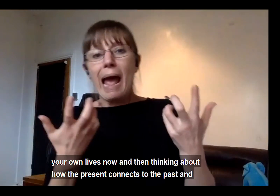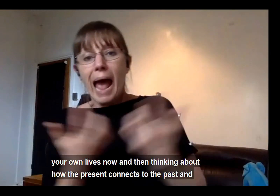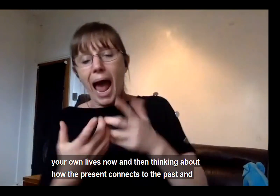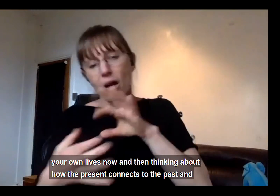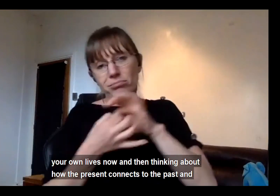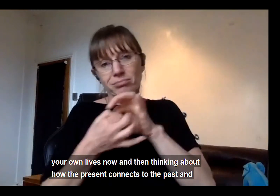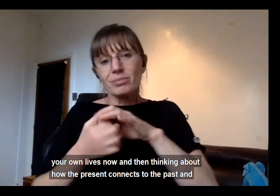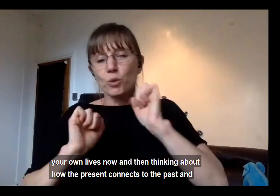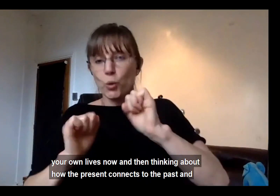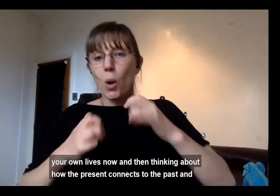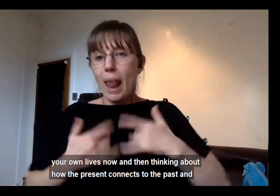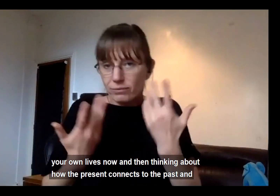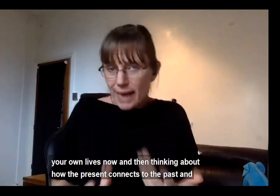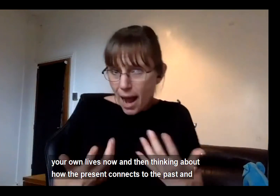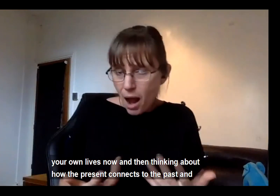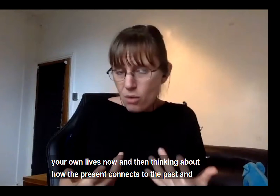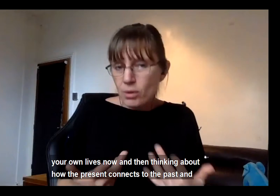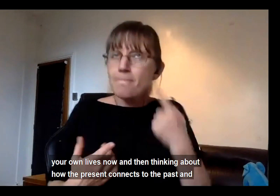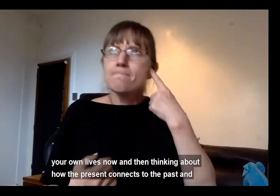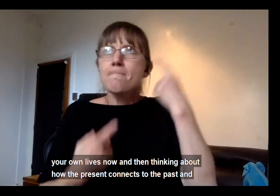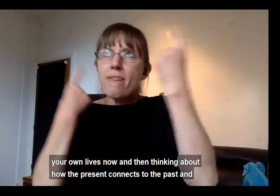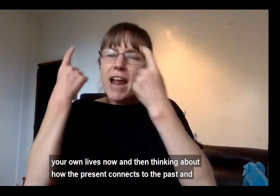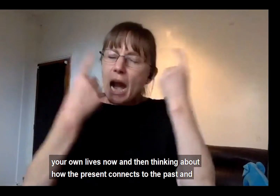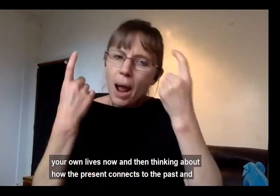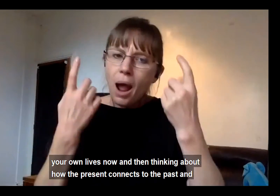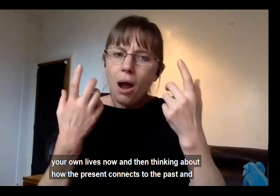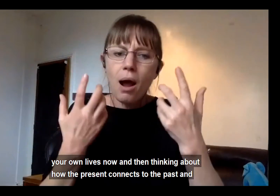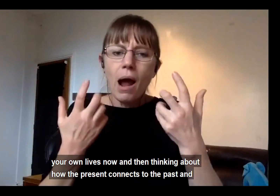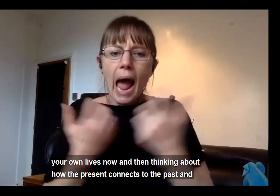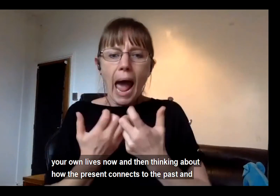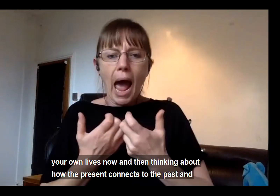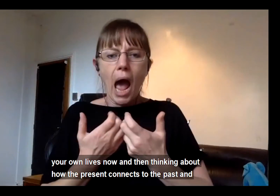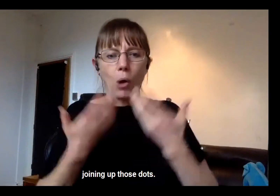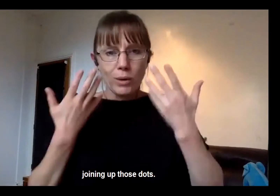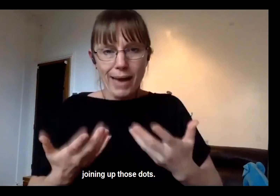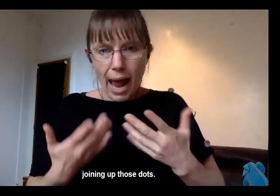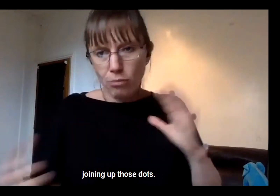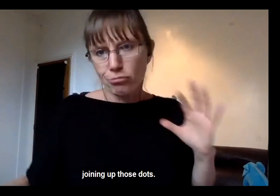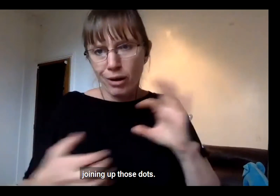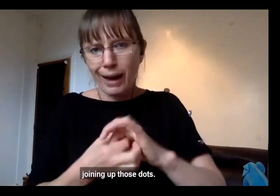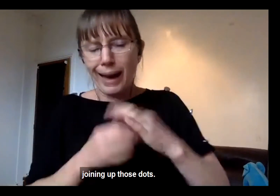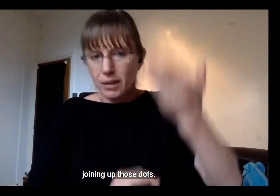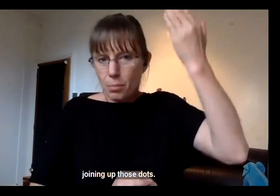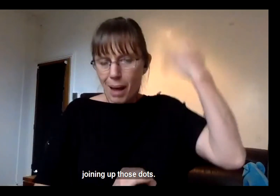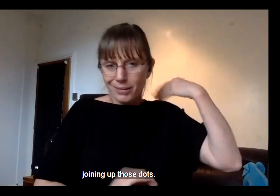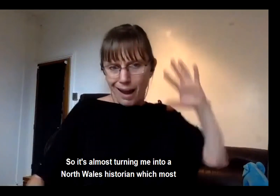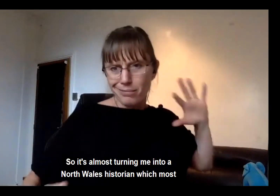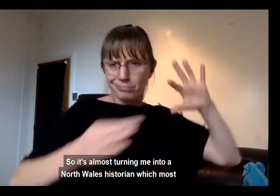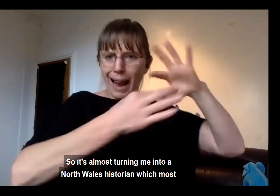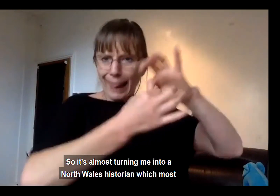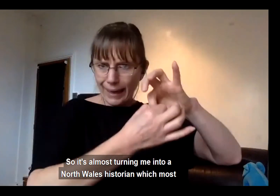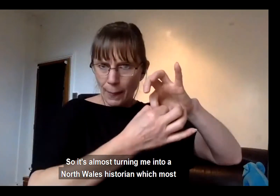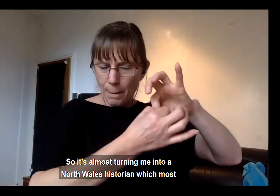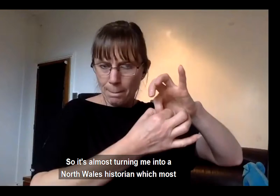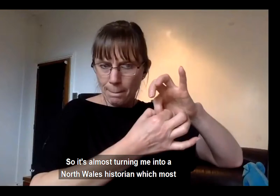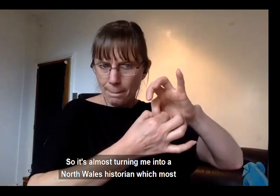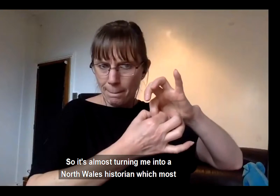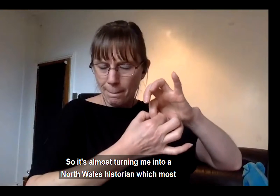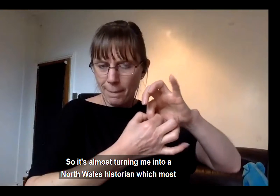to your own lives now, and then thinking about how the present connects to the past and joining up those dots. So